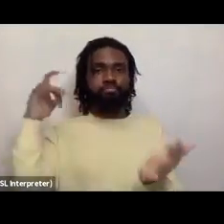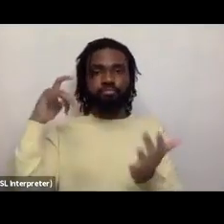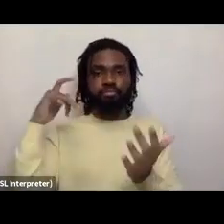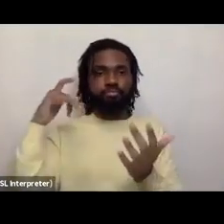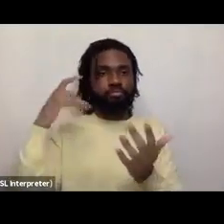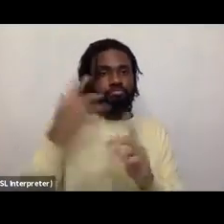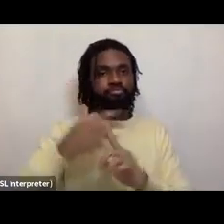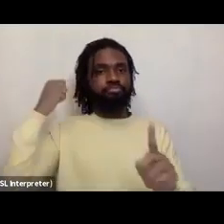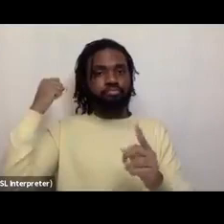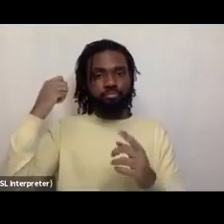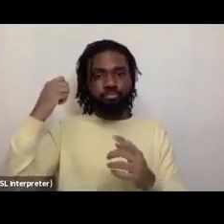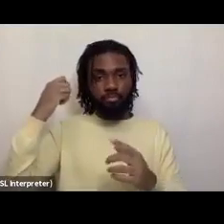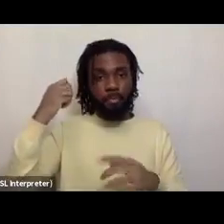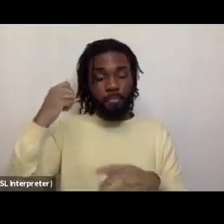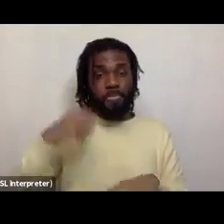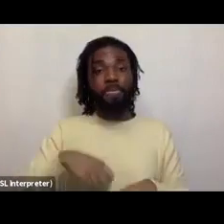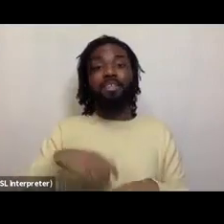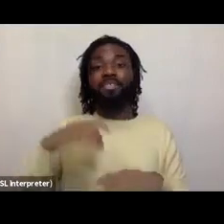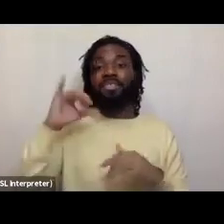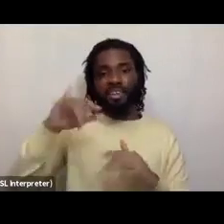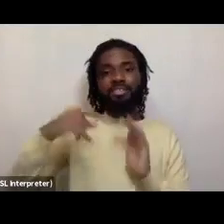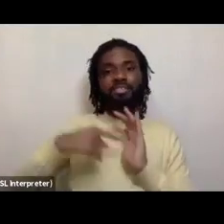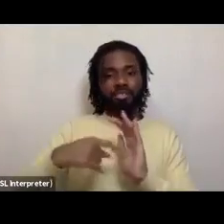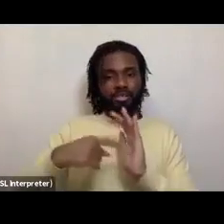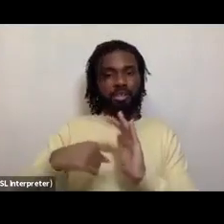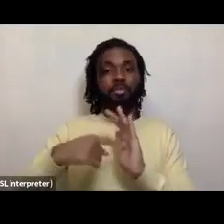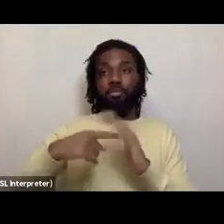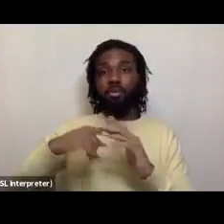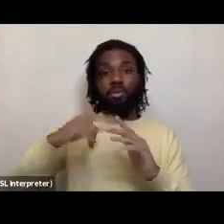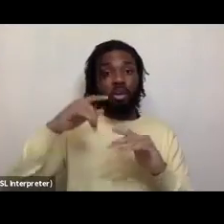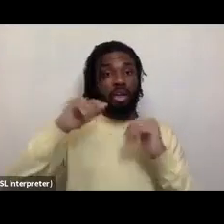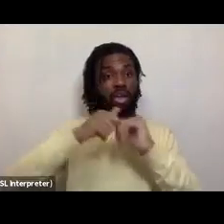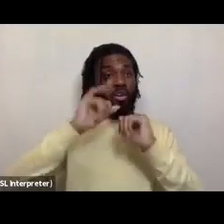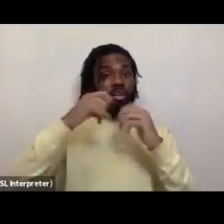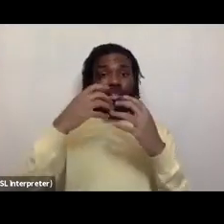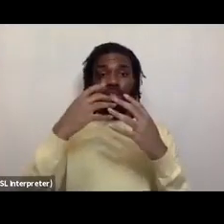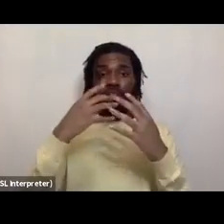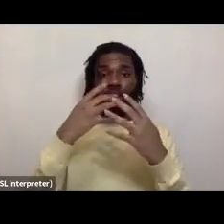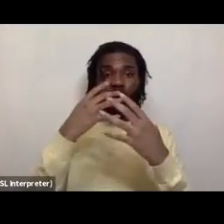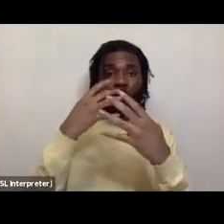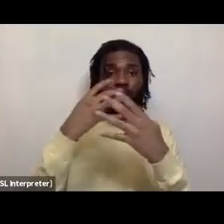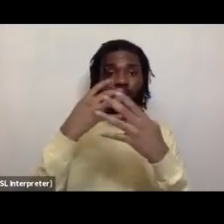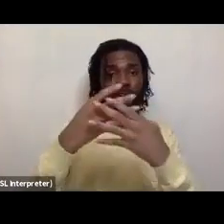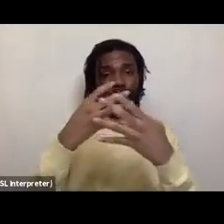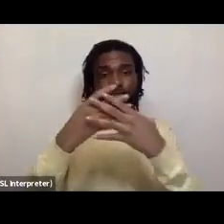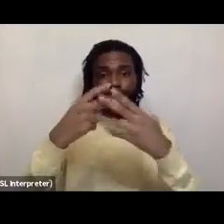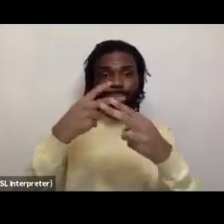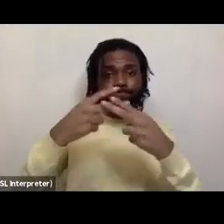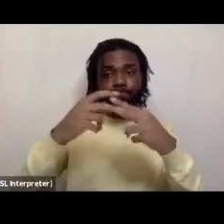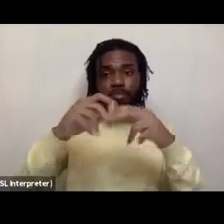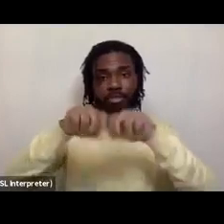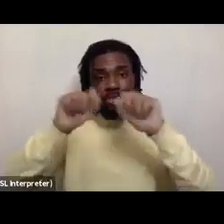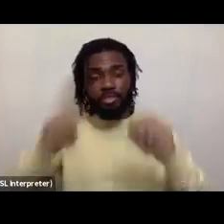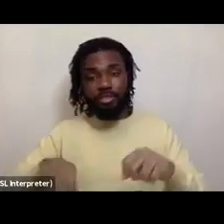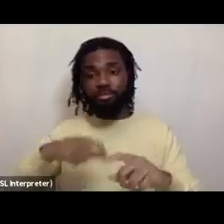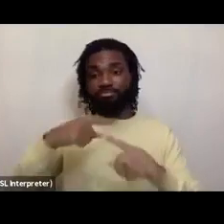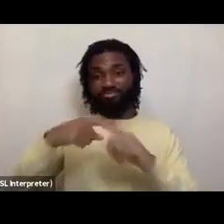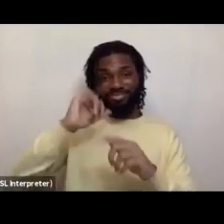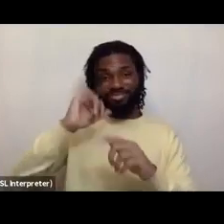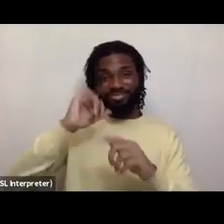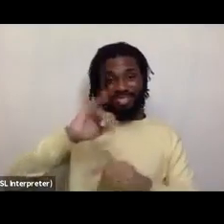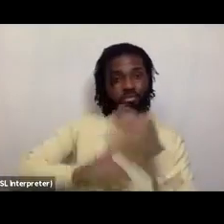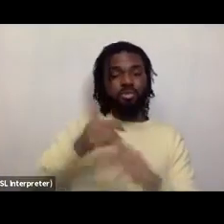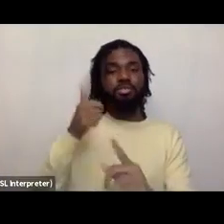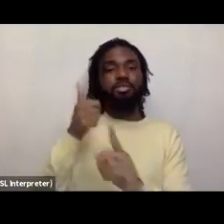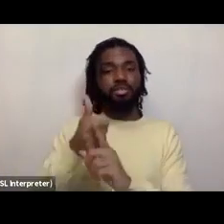an example of how the carceral system and the carceral process extends